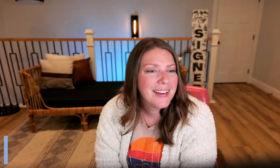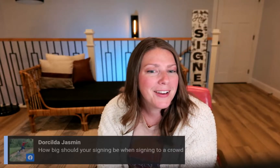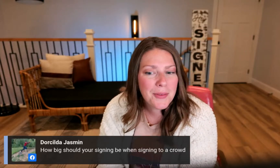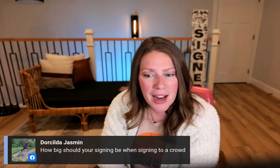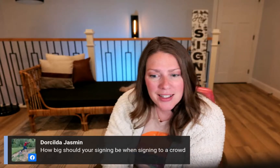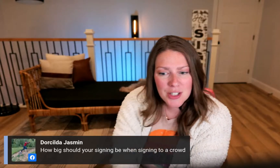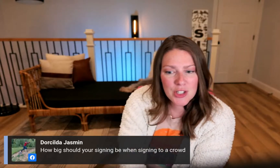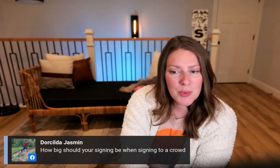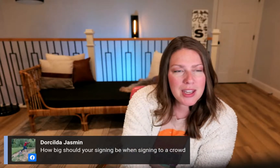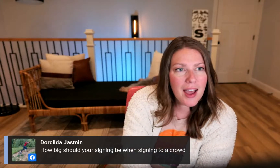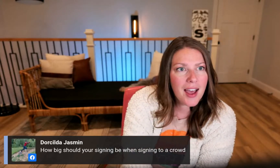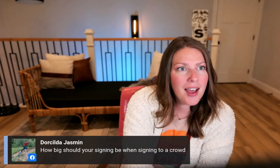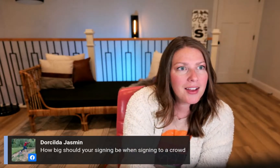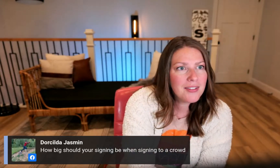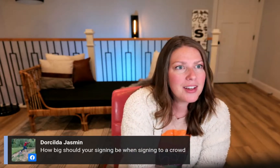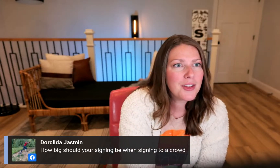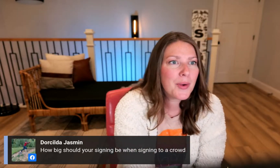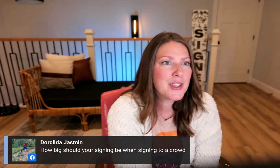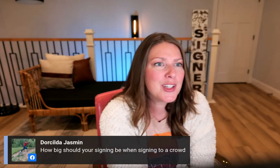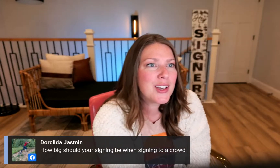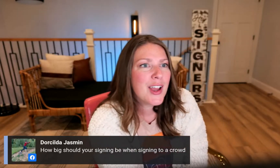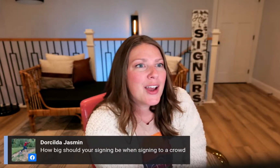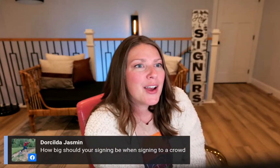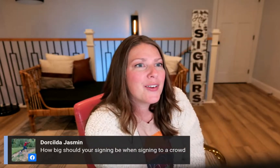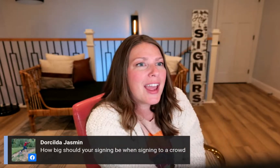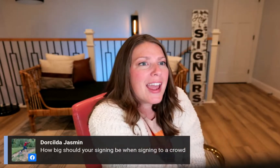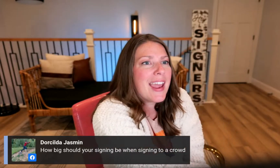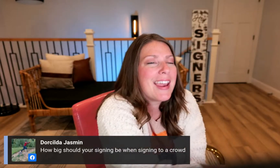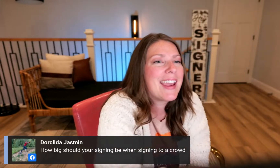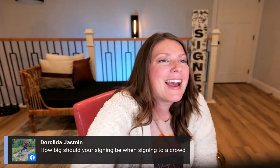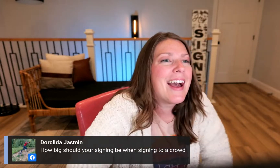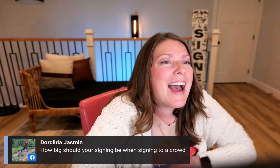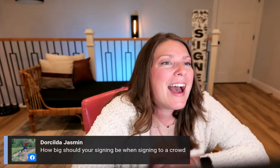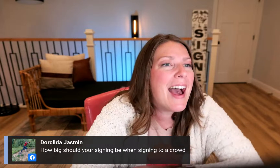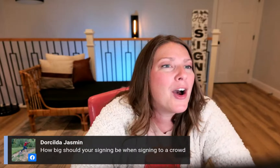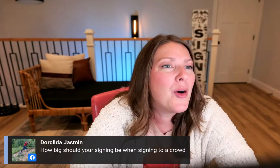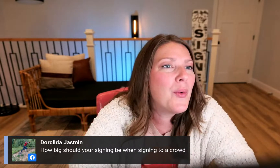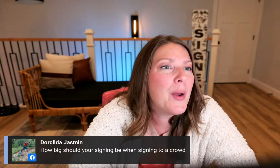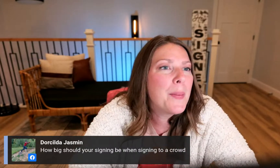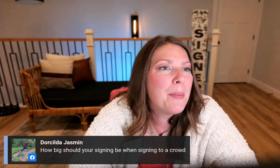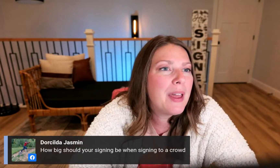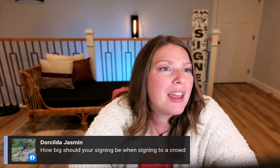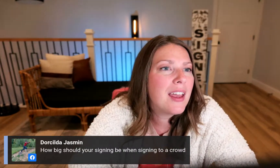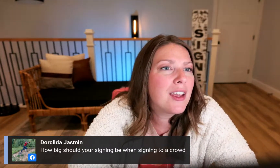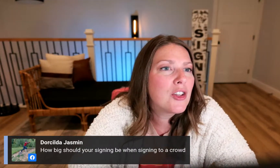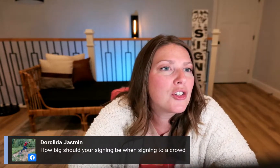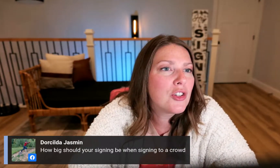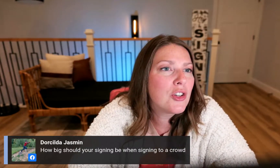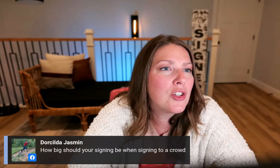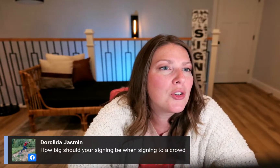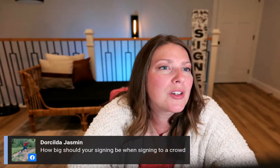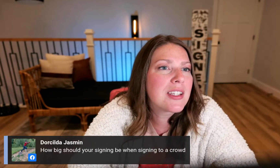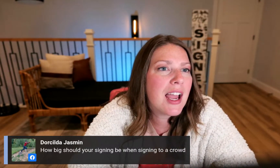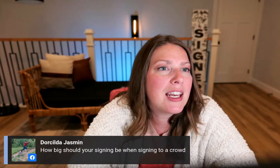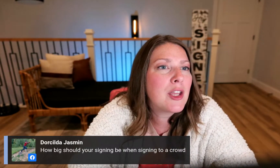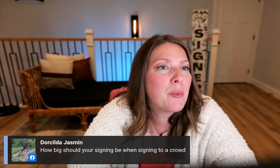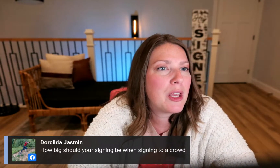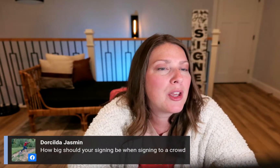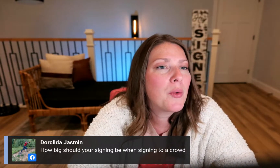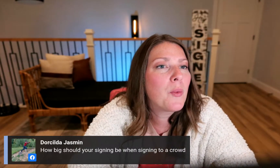All right, do we have another question? Okay, how big should your signing be